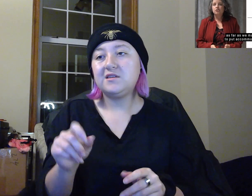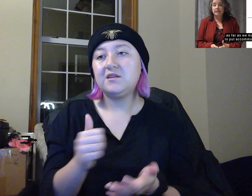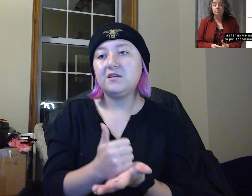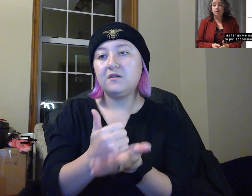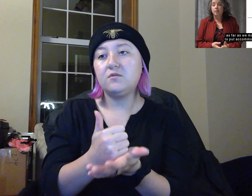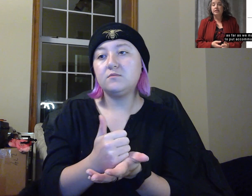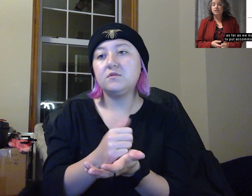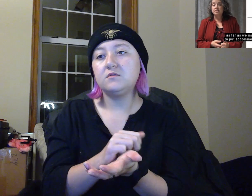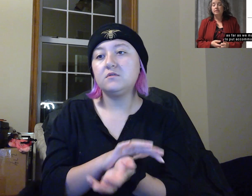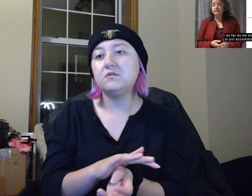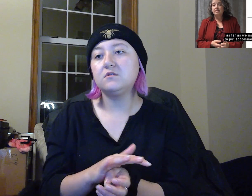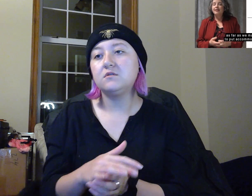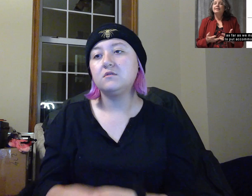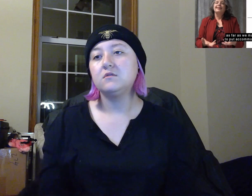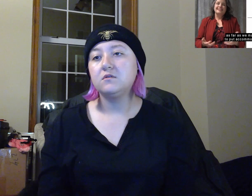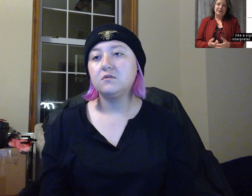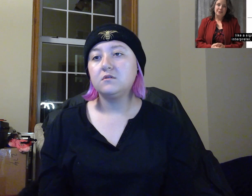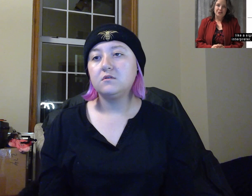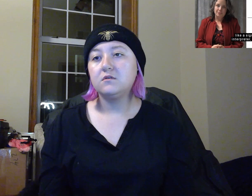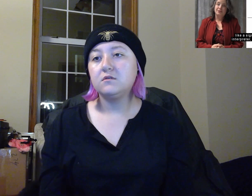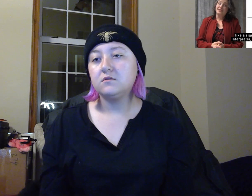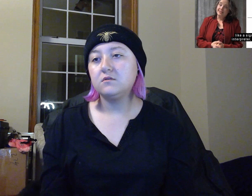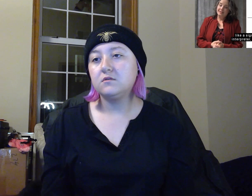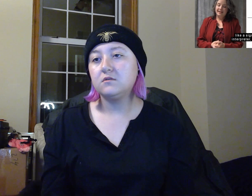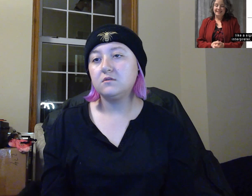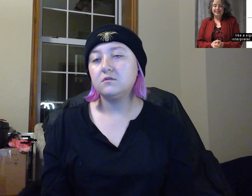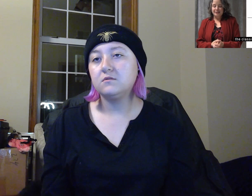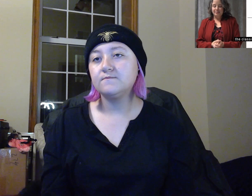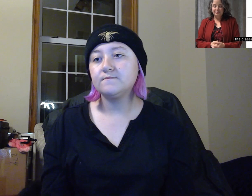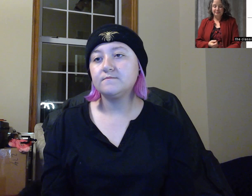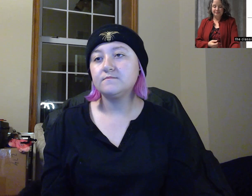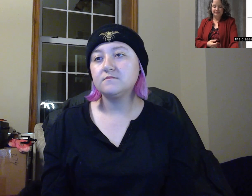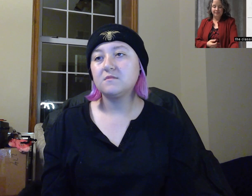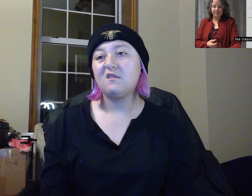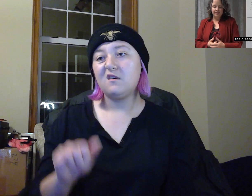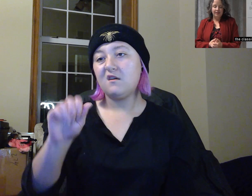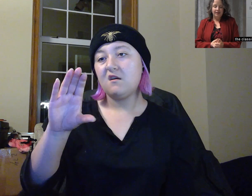may actually need to put accommodations in place, like a sign language interpreter, for instance, a classic example.